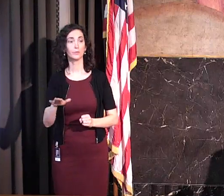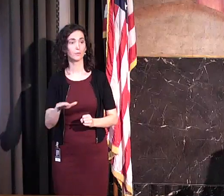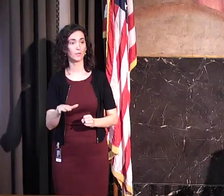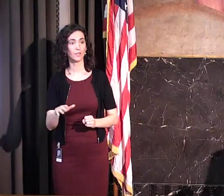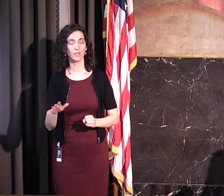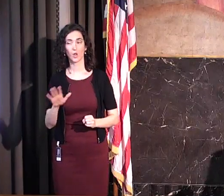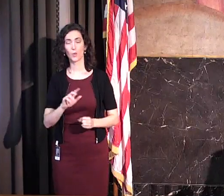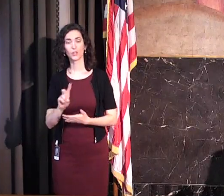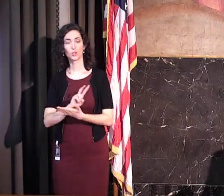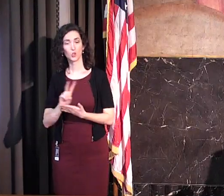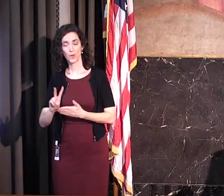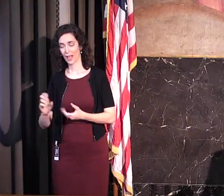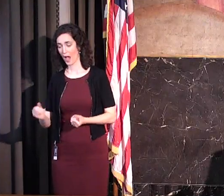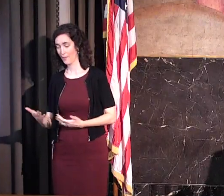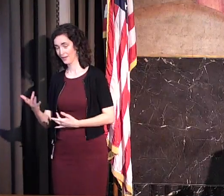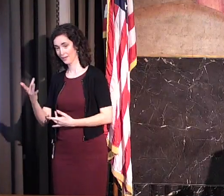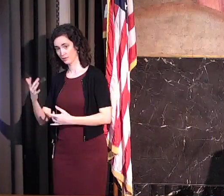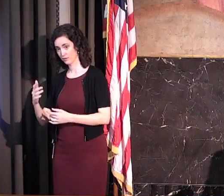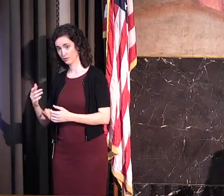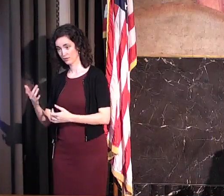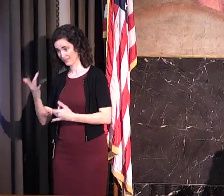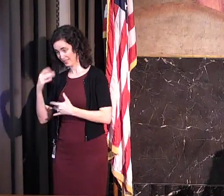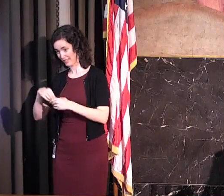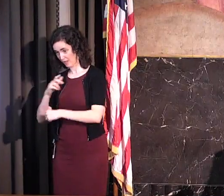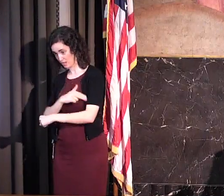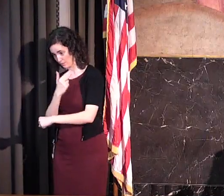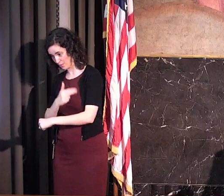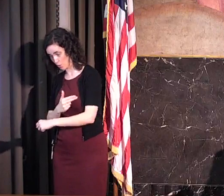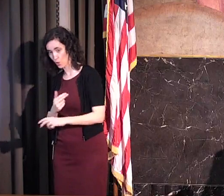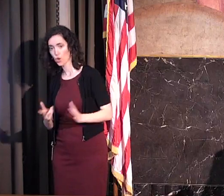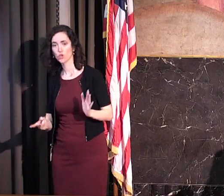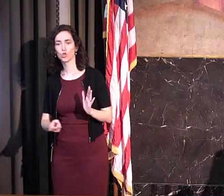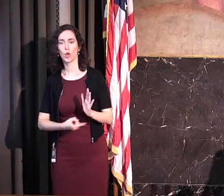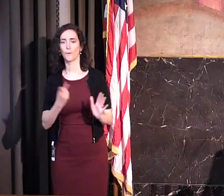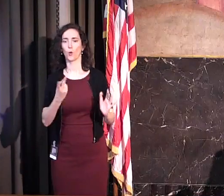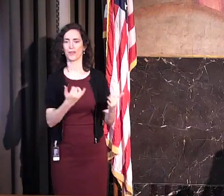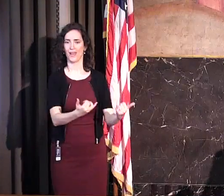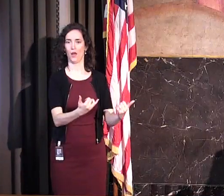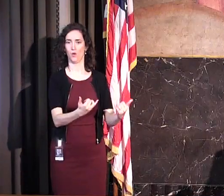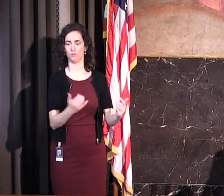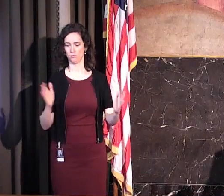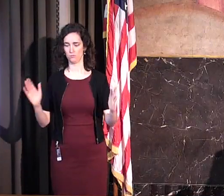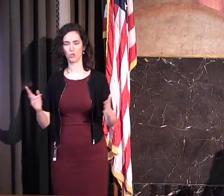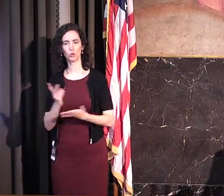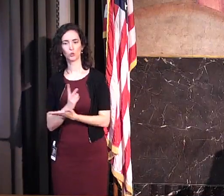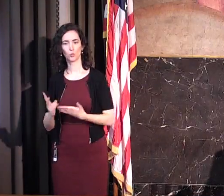just about 2 weeks, just over 2 weeks time. And